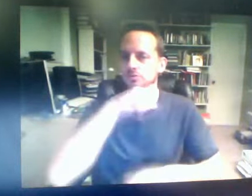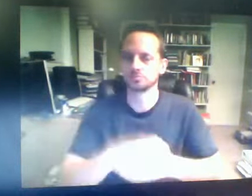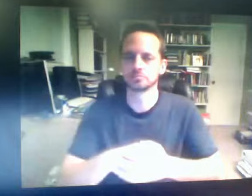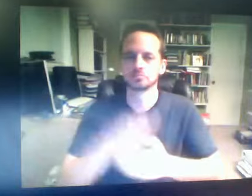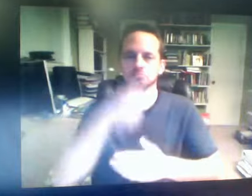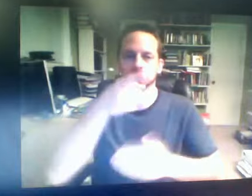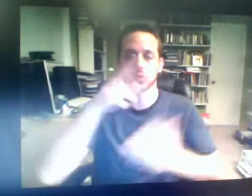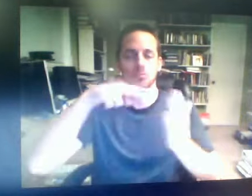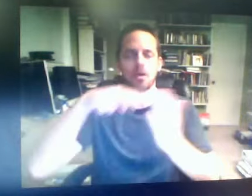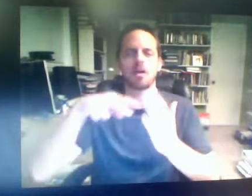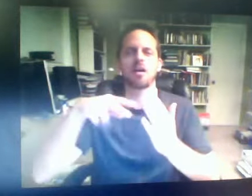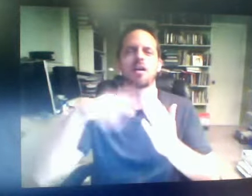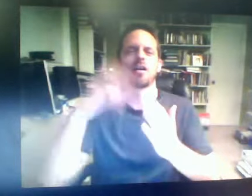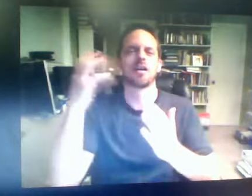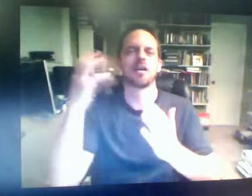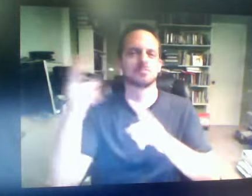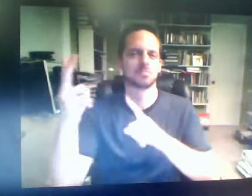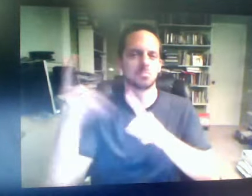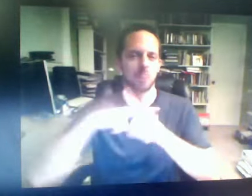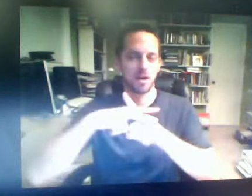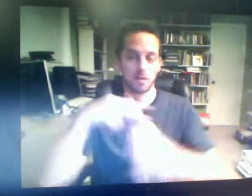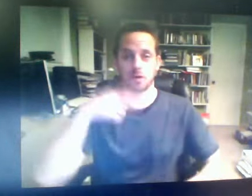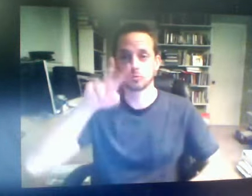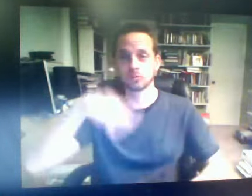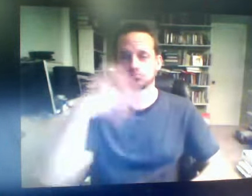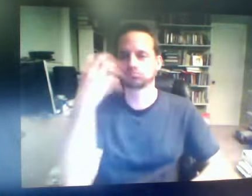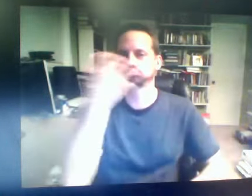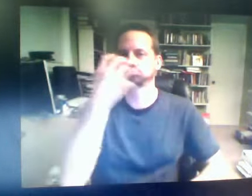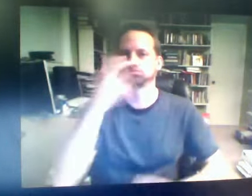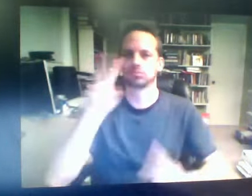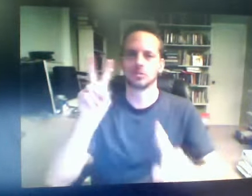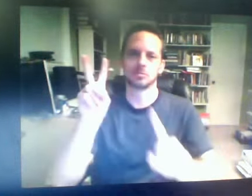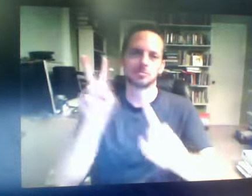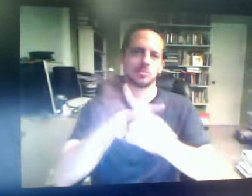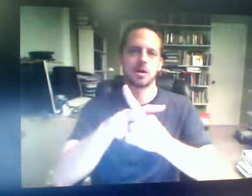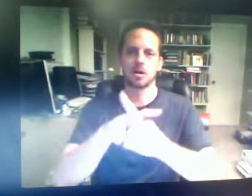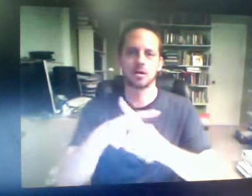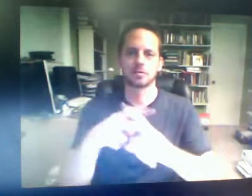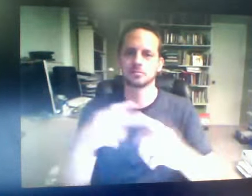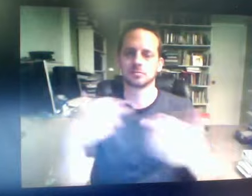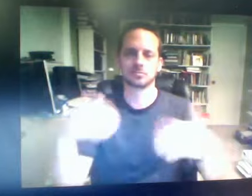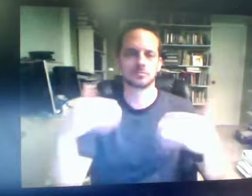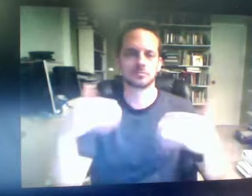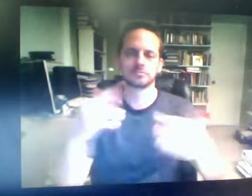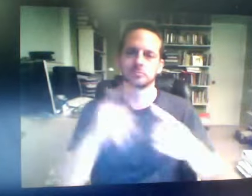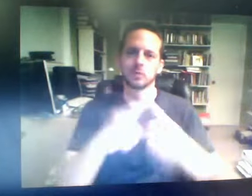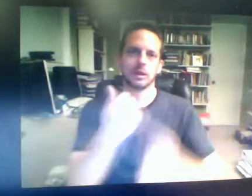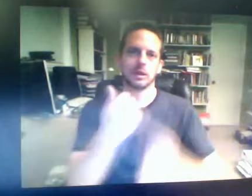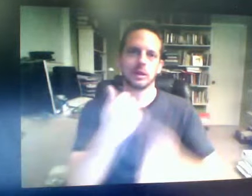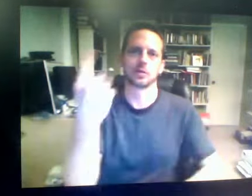frogs. And for the students to watch and say, oh, that applies to me. Oh, that could apply to